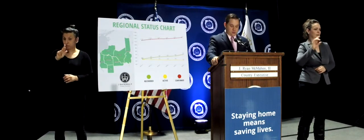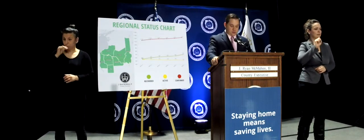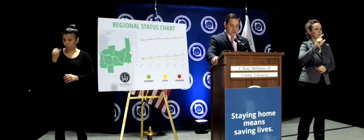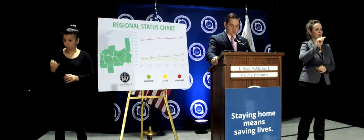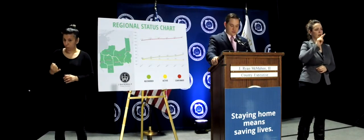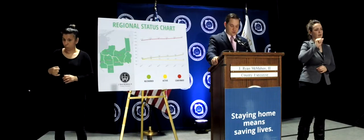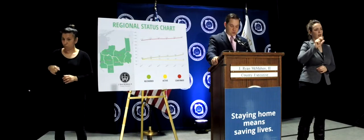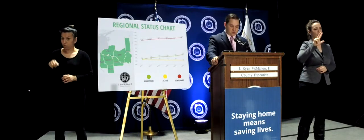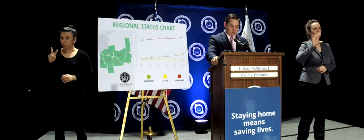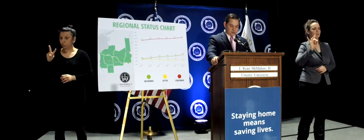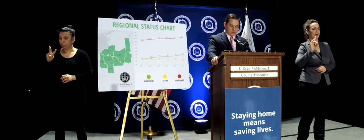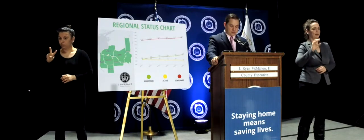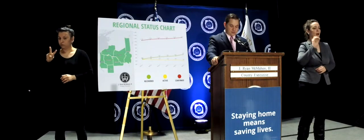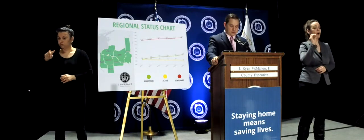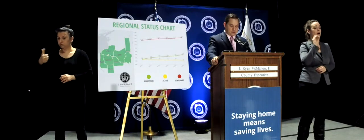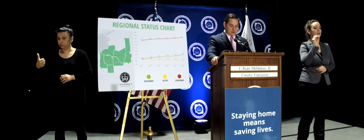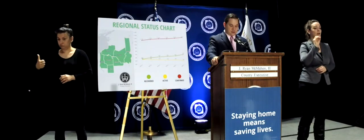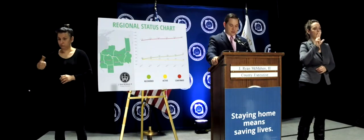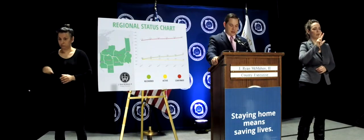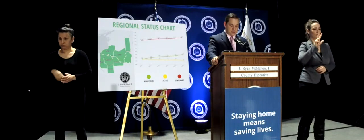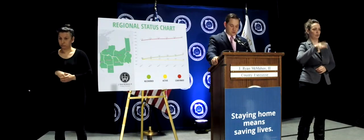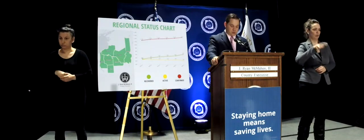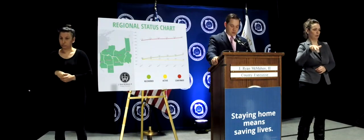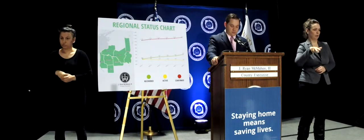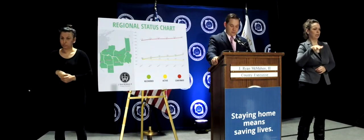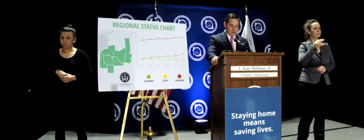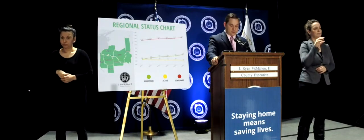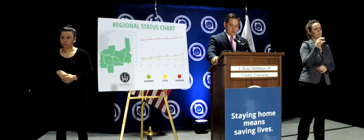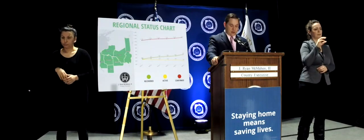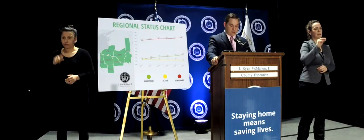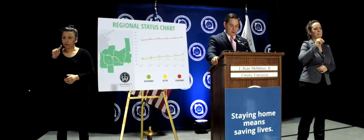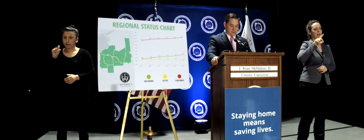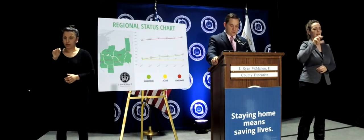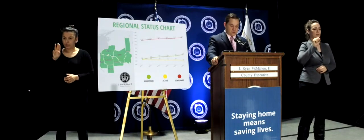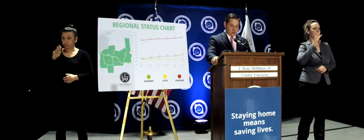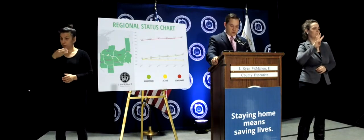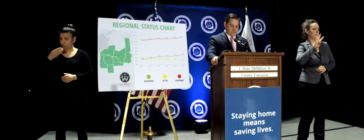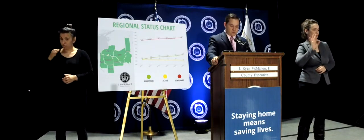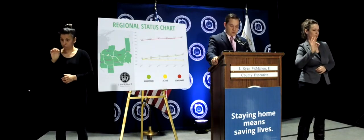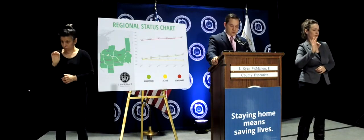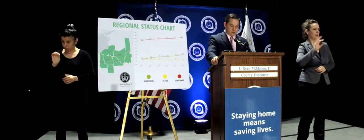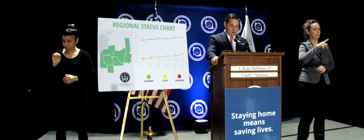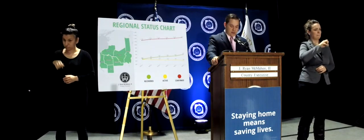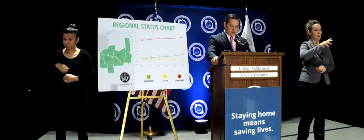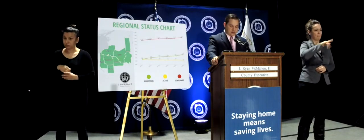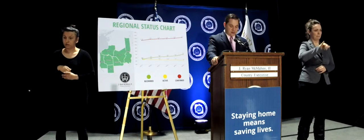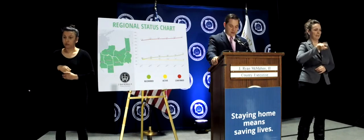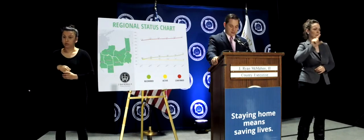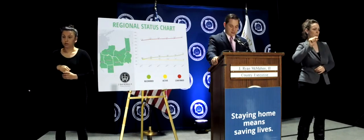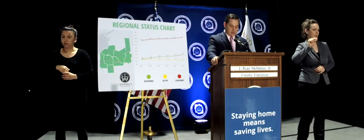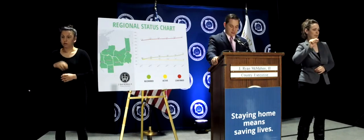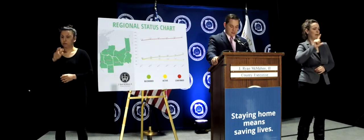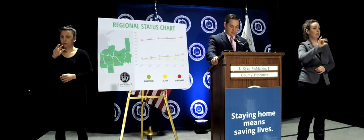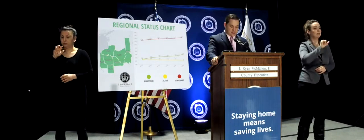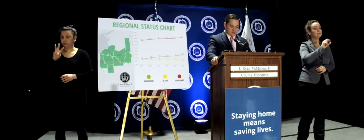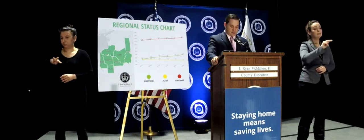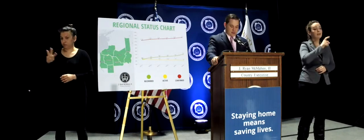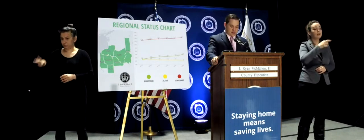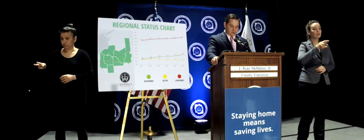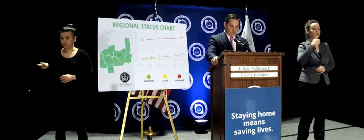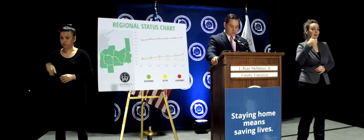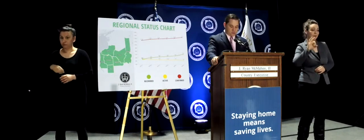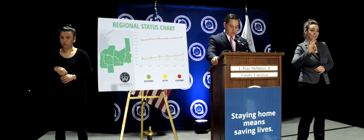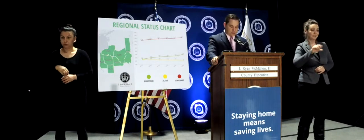33. Town of Cicero, 26. Town of Geddes, 20. Town of Pompey, 20. Town of Lysander, 19. Town